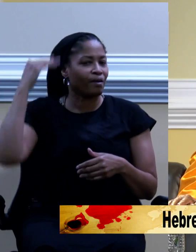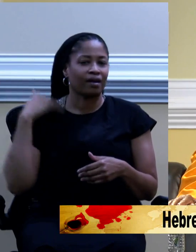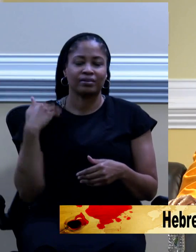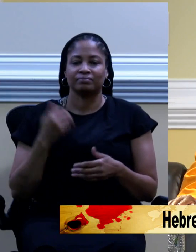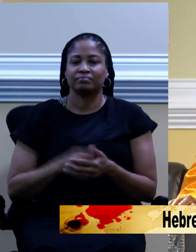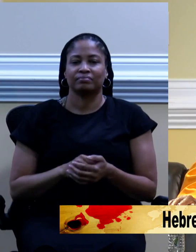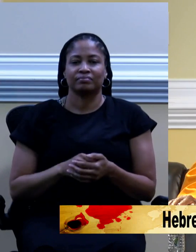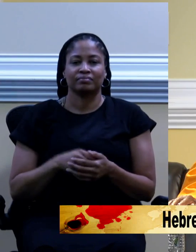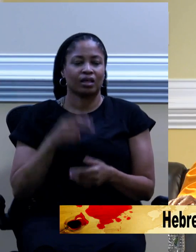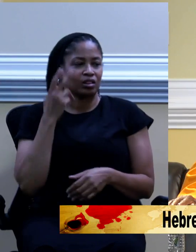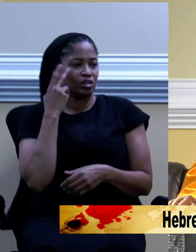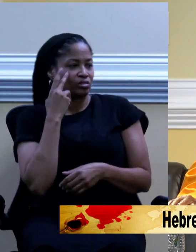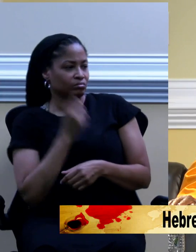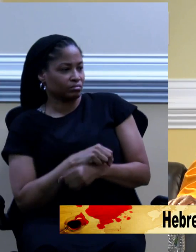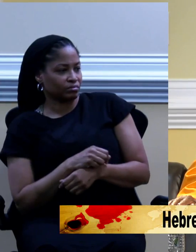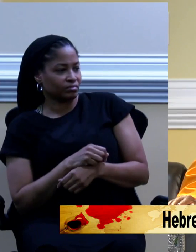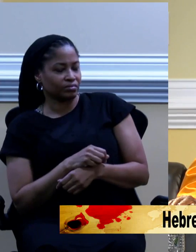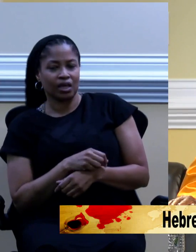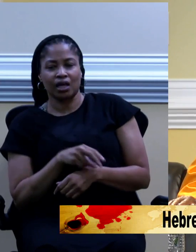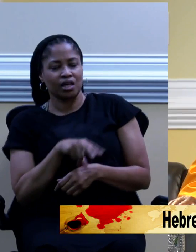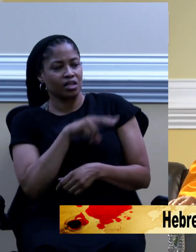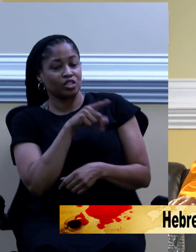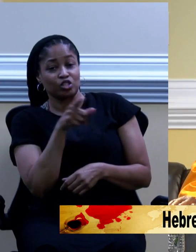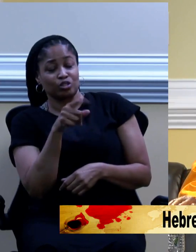And look at you, see if you believe it.